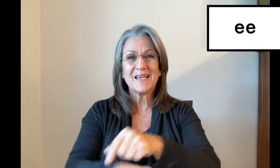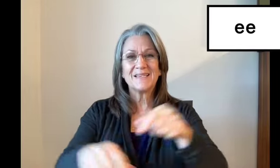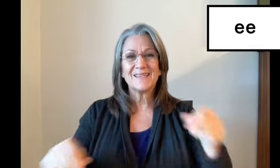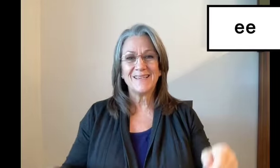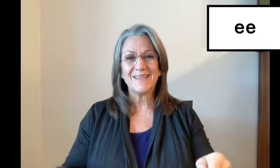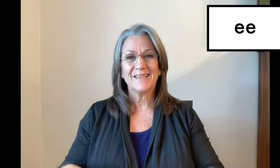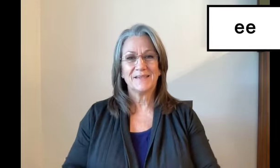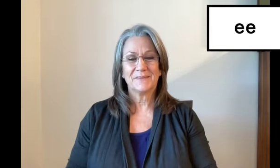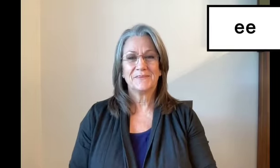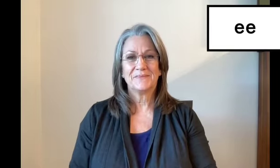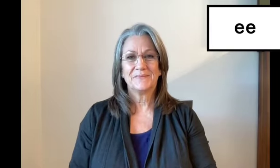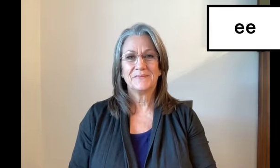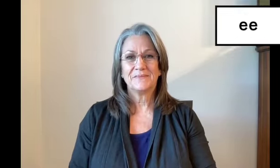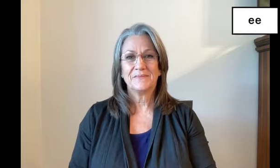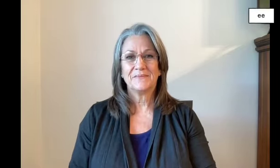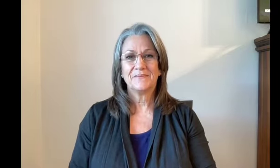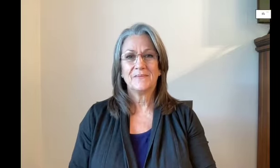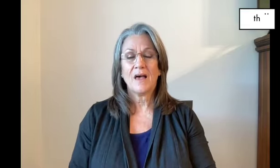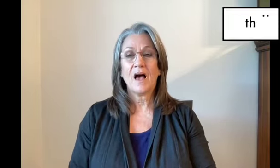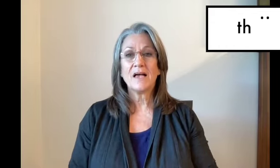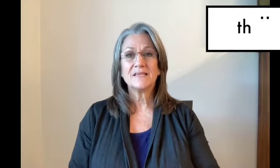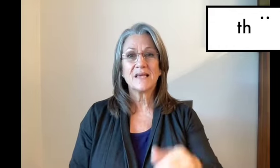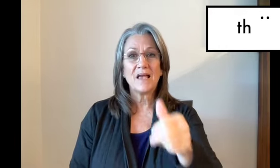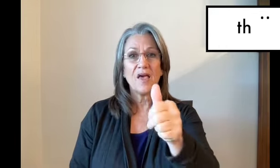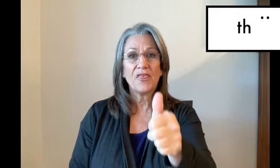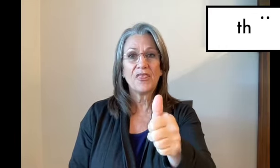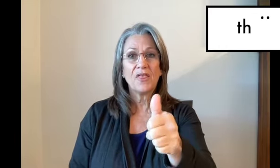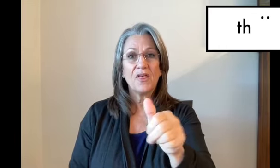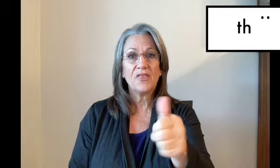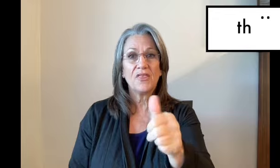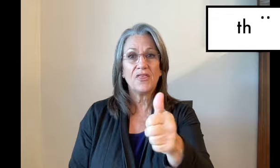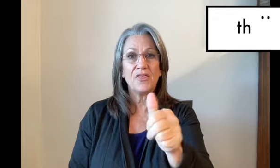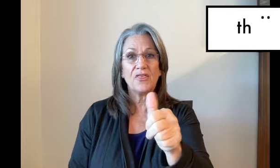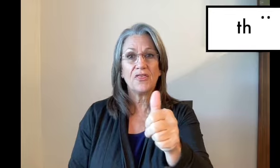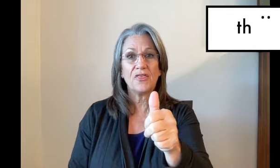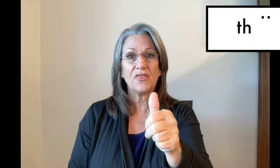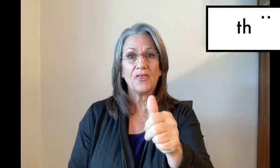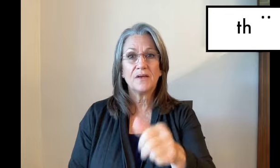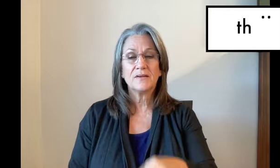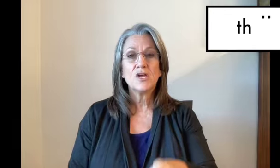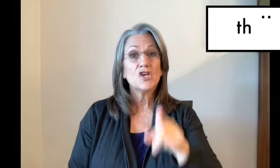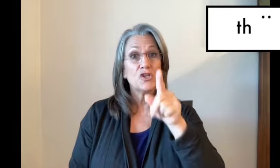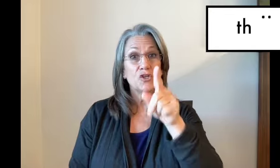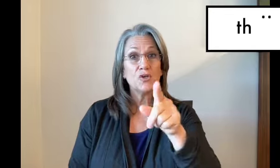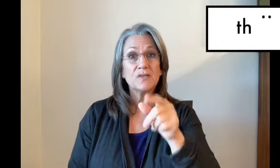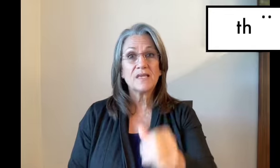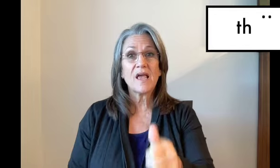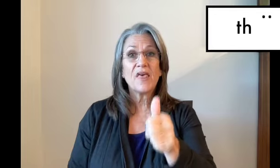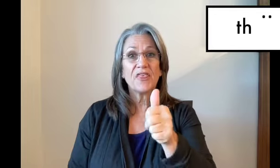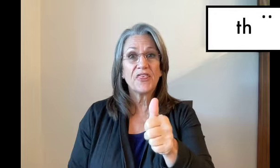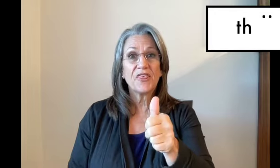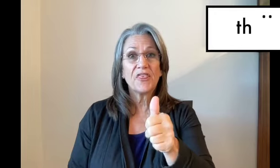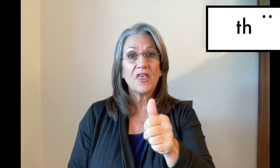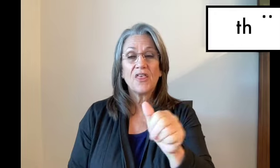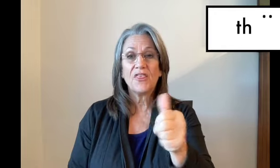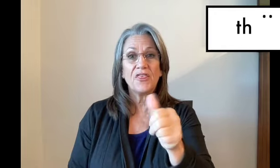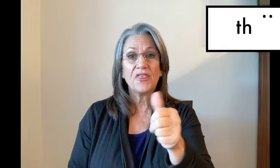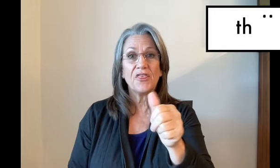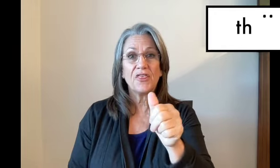says E. I say th. You say